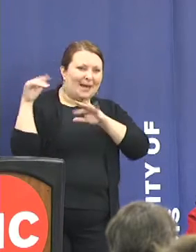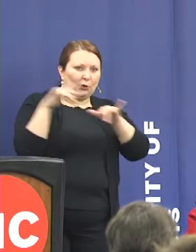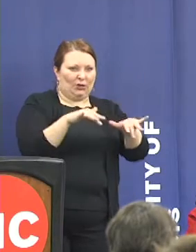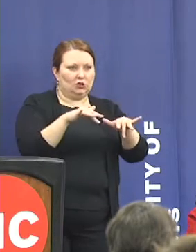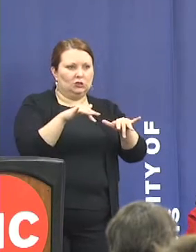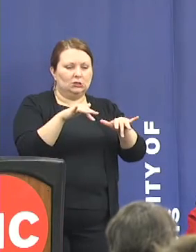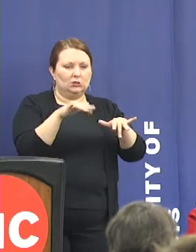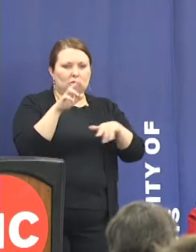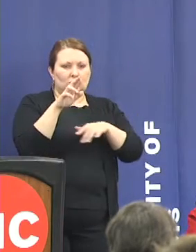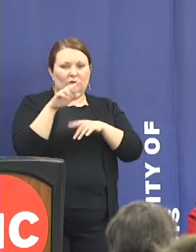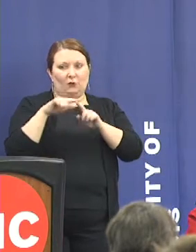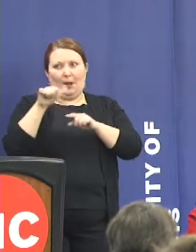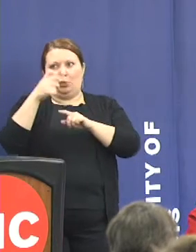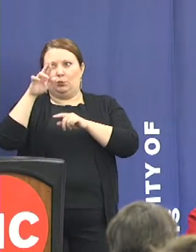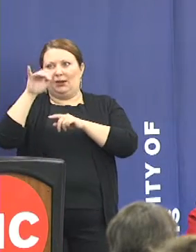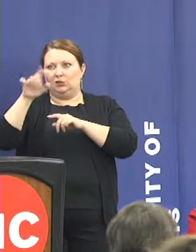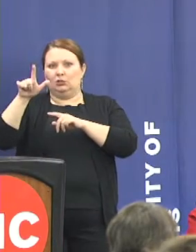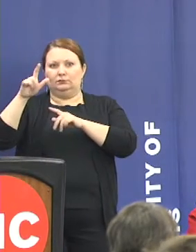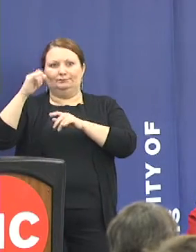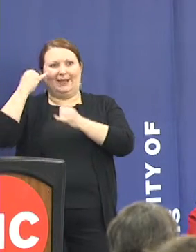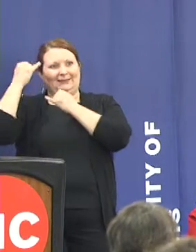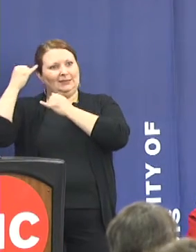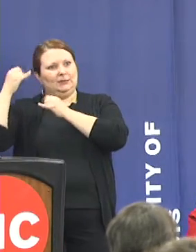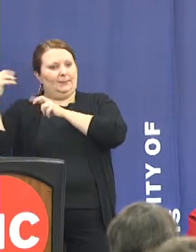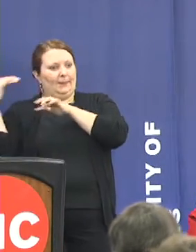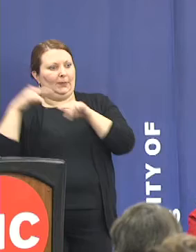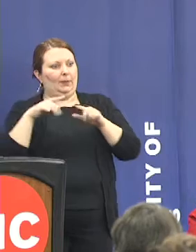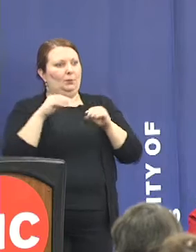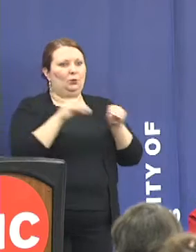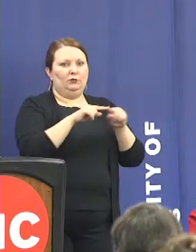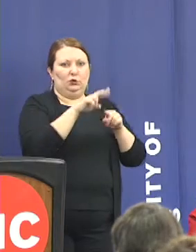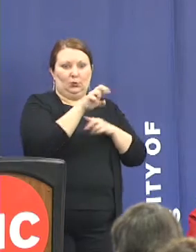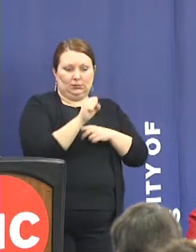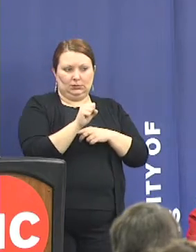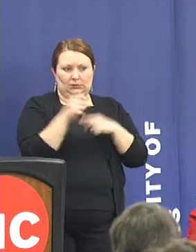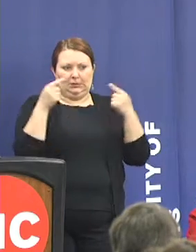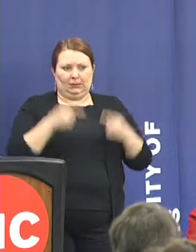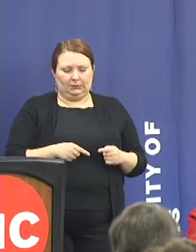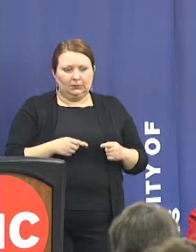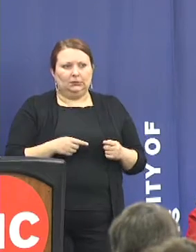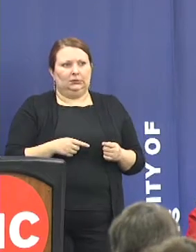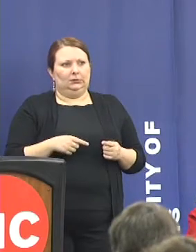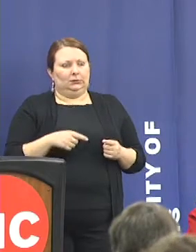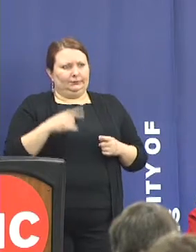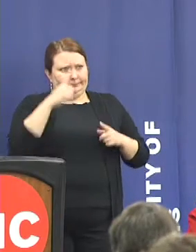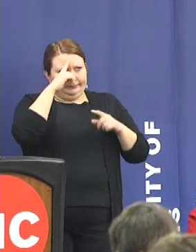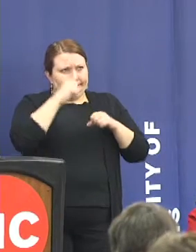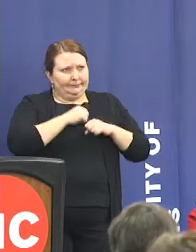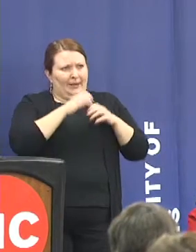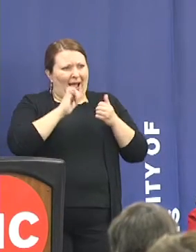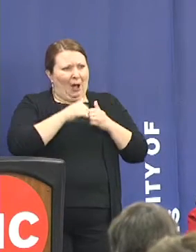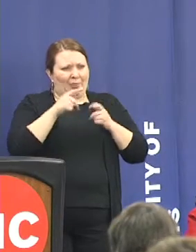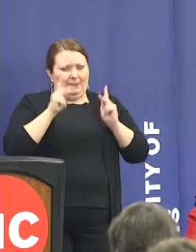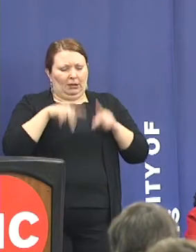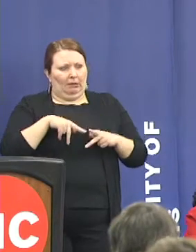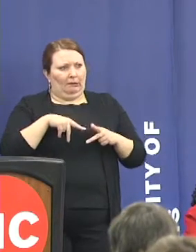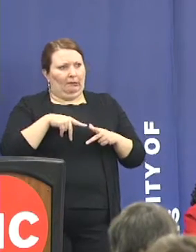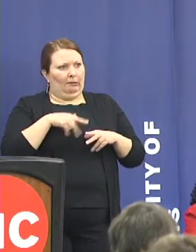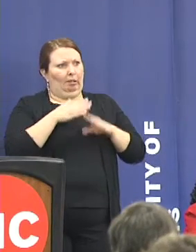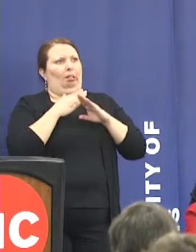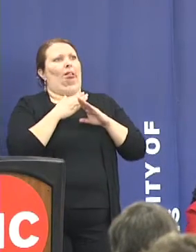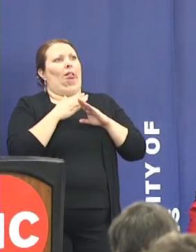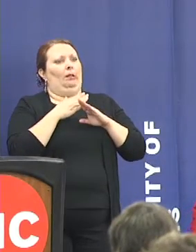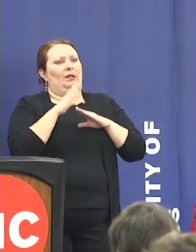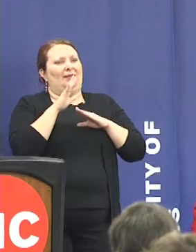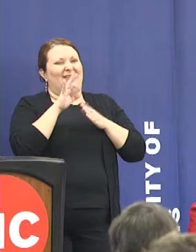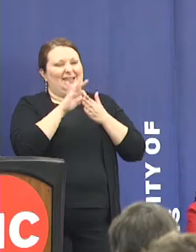other racial formations and other ideas of race, and they come to the U.S.? And so just imagine how they then run into a census